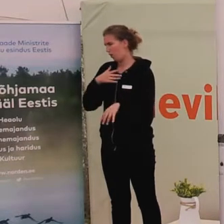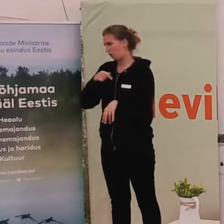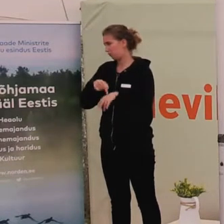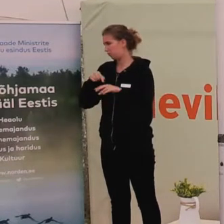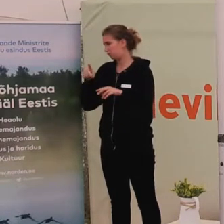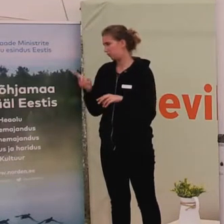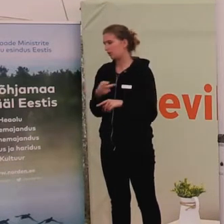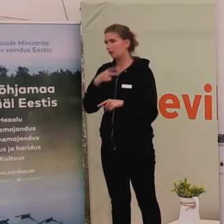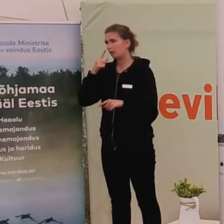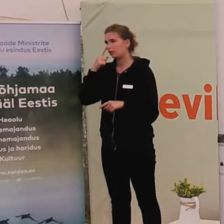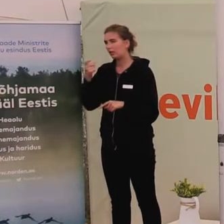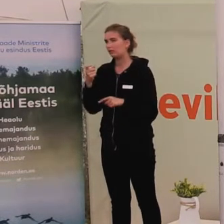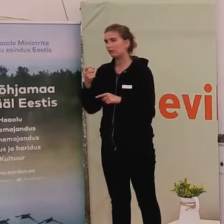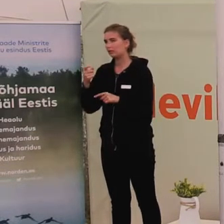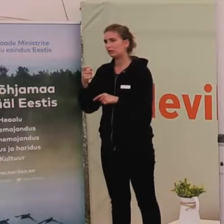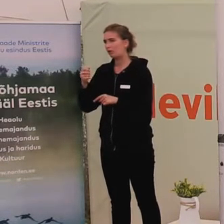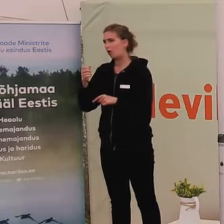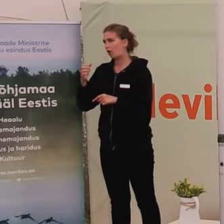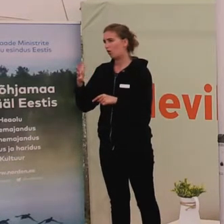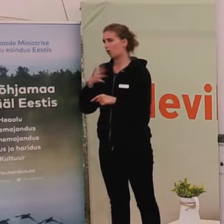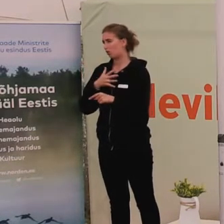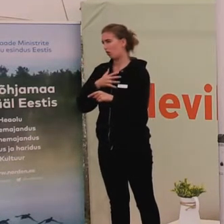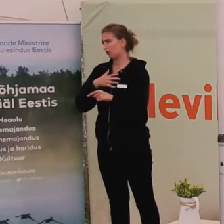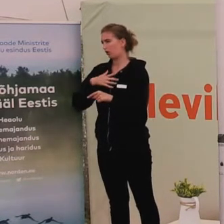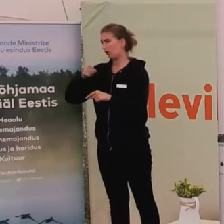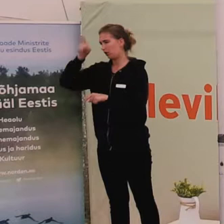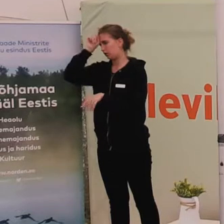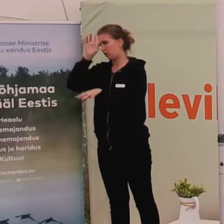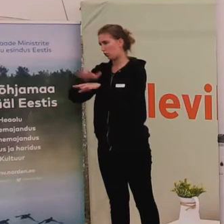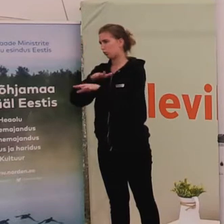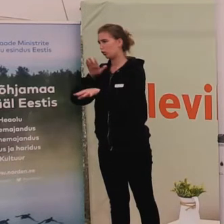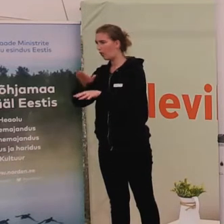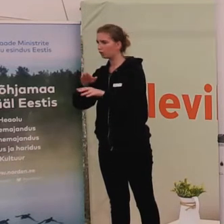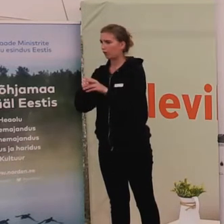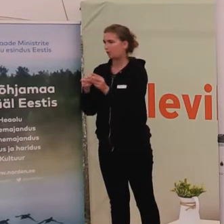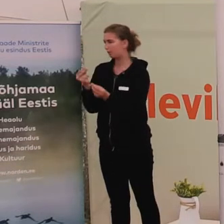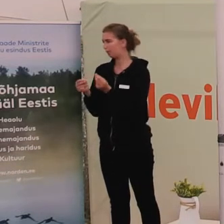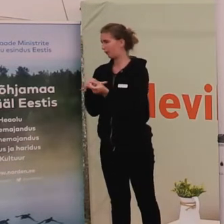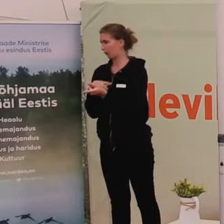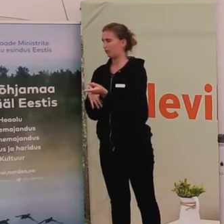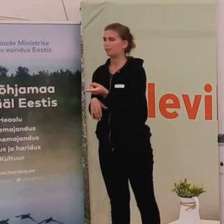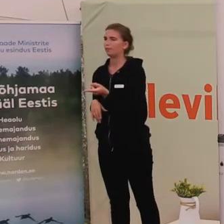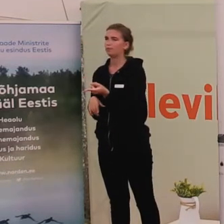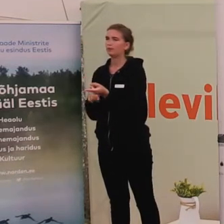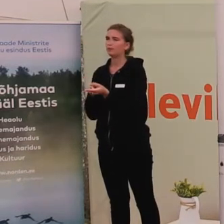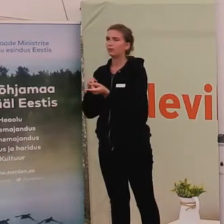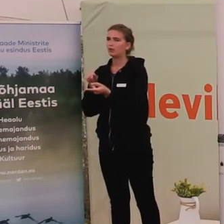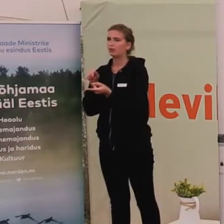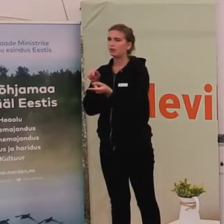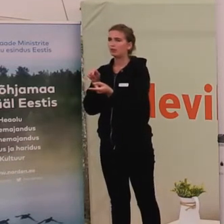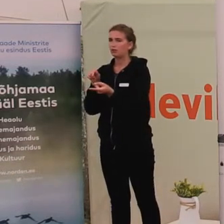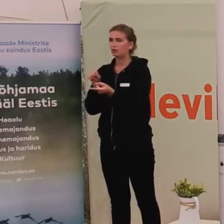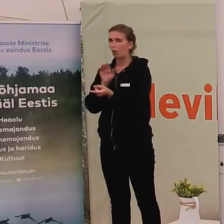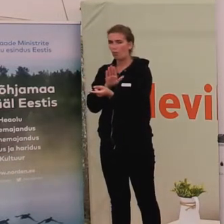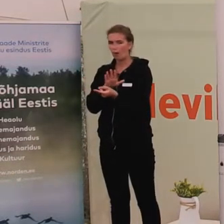seen a simulation done in Canadian government, and they did a little bit like you were talking about, but in